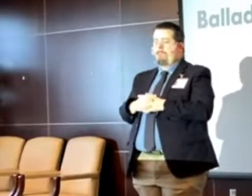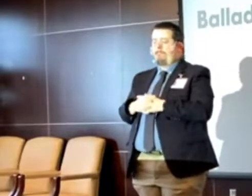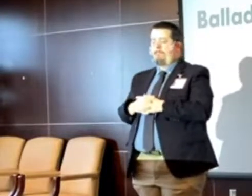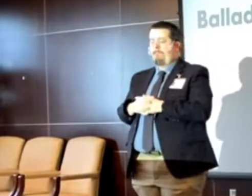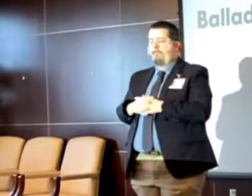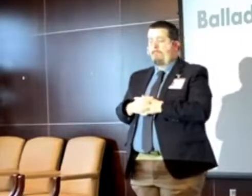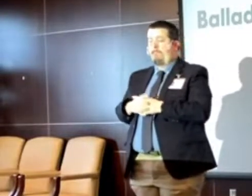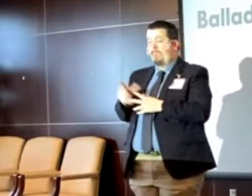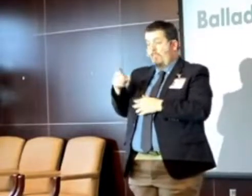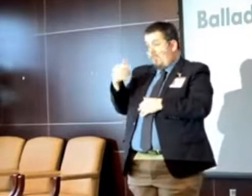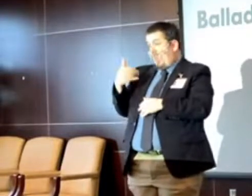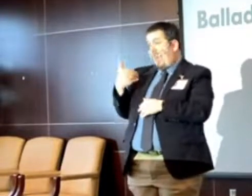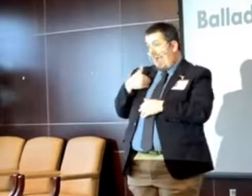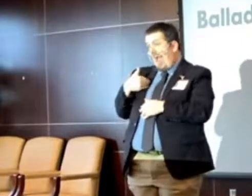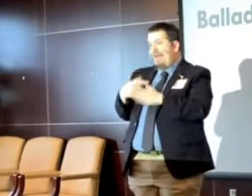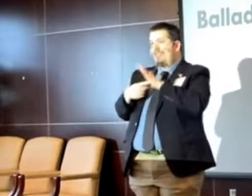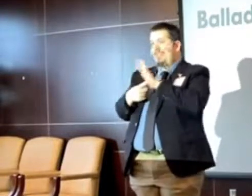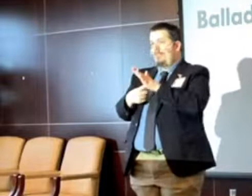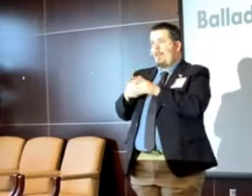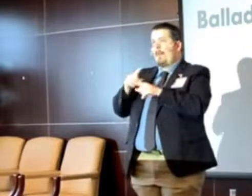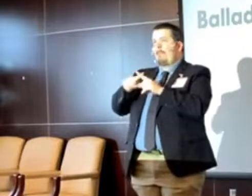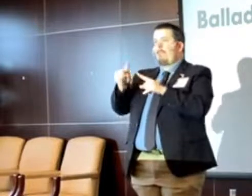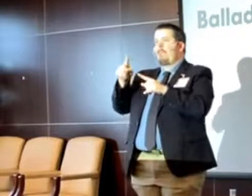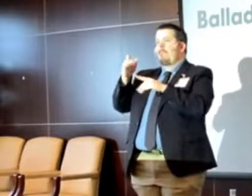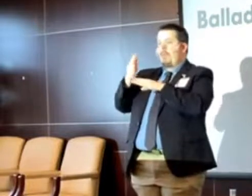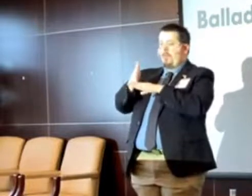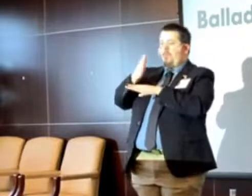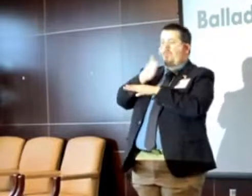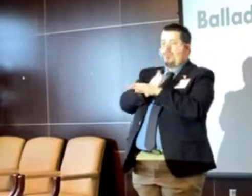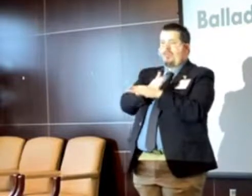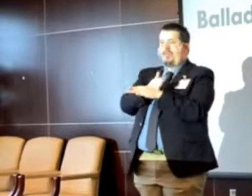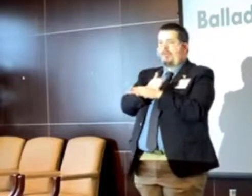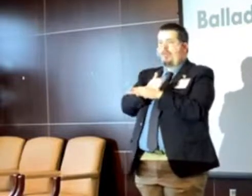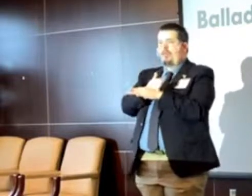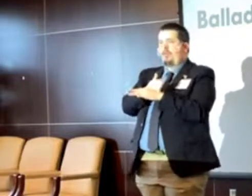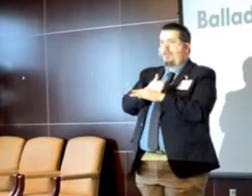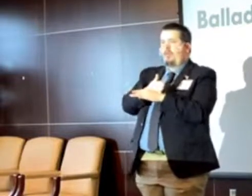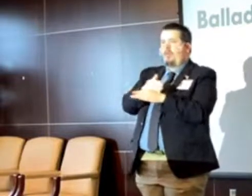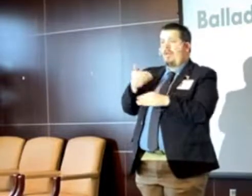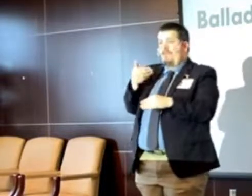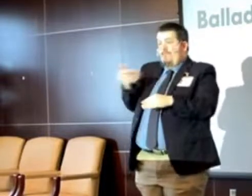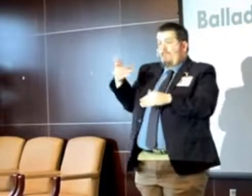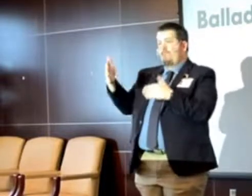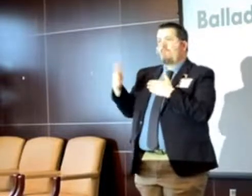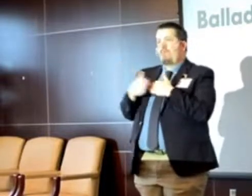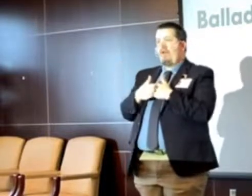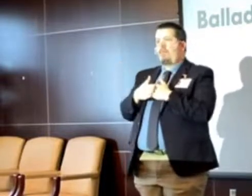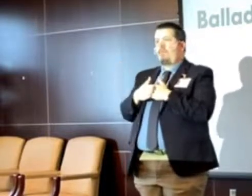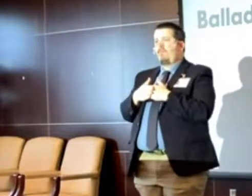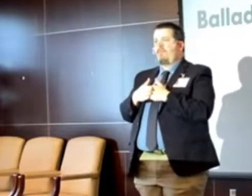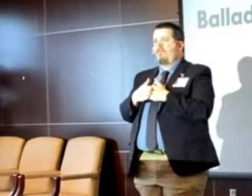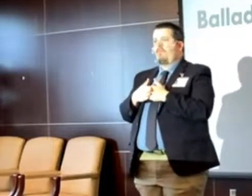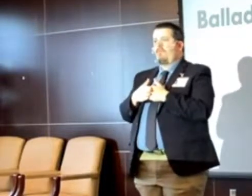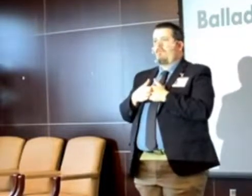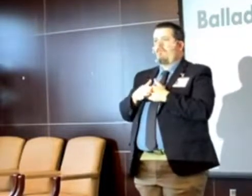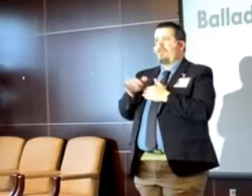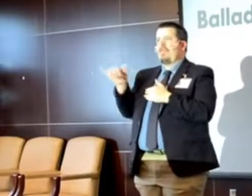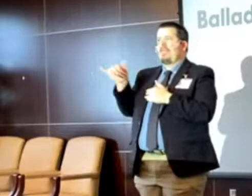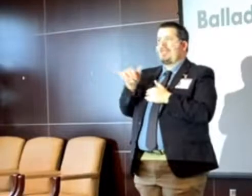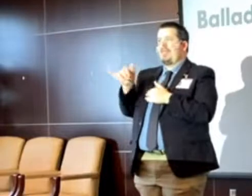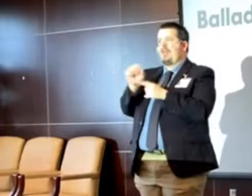Those who are symptomatic but whose symptoms have improved, we would invite them to come back and under the same